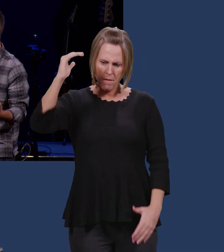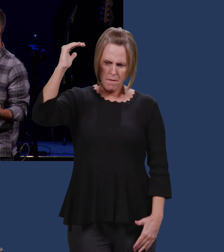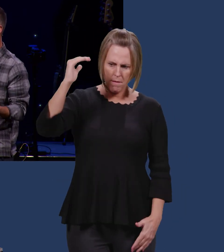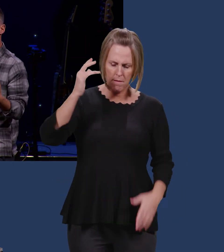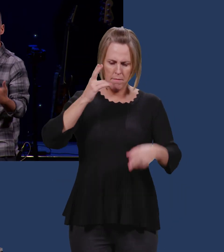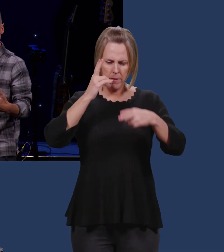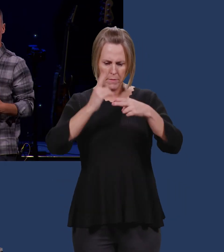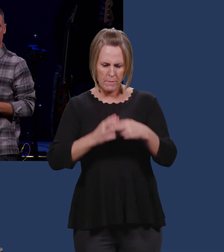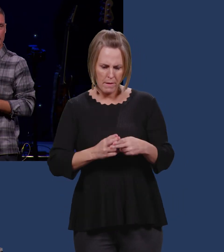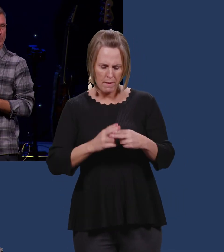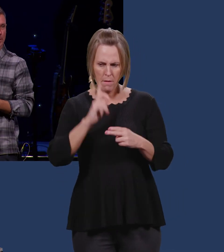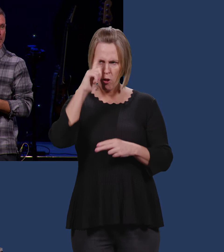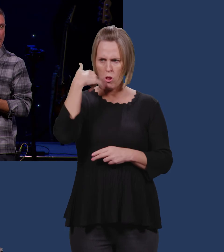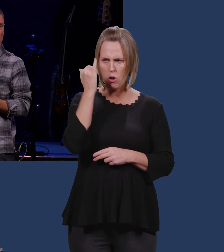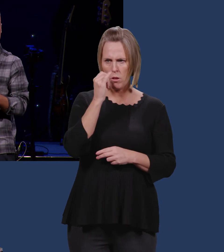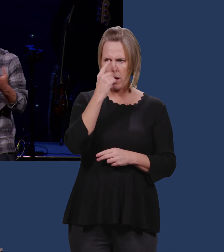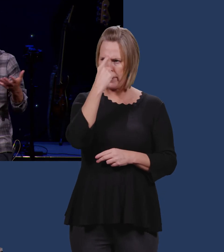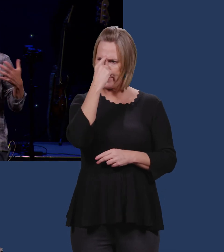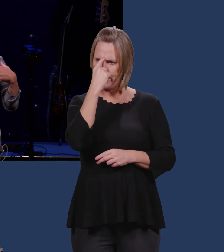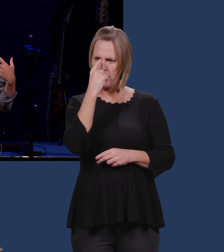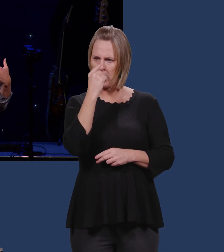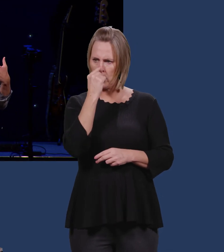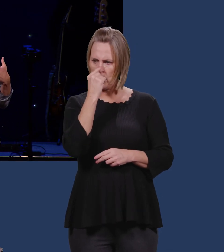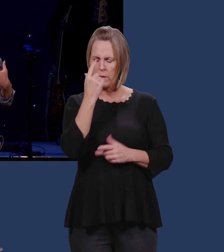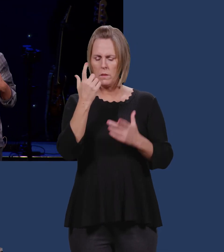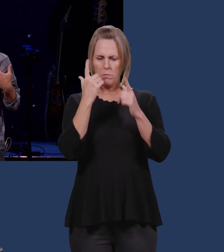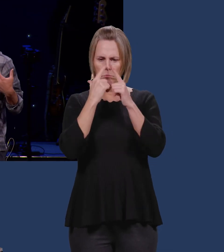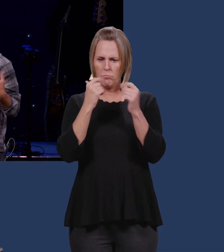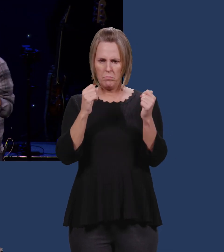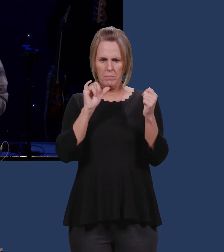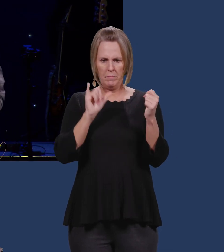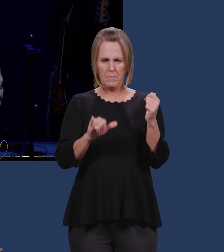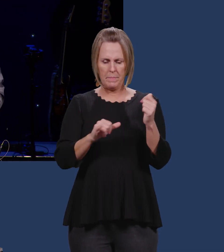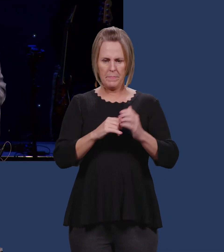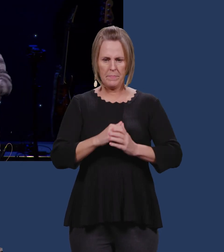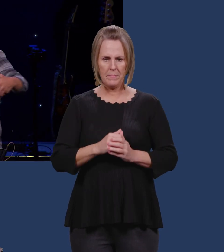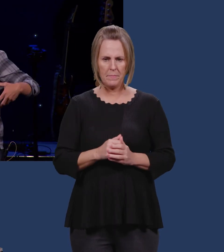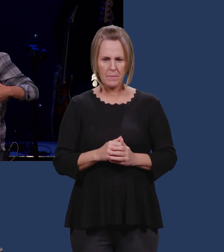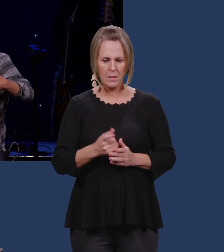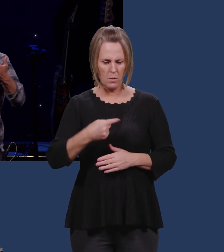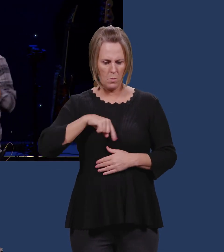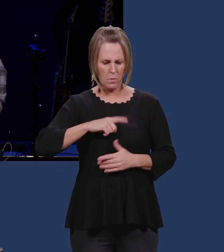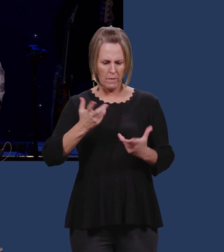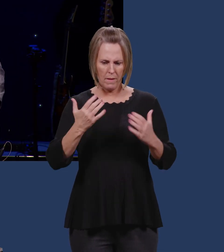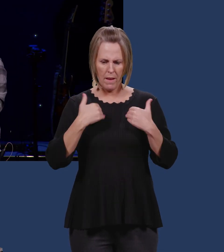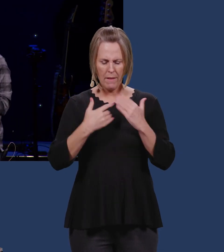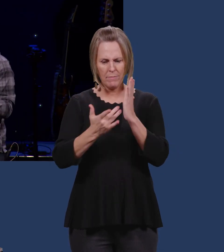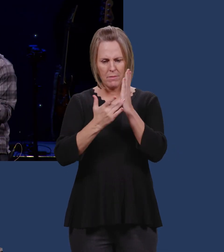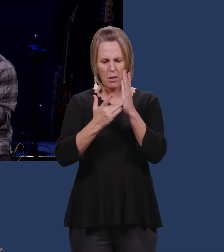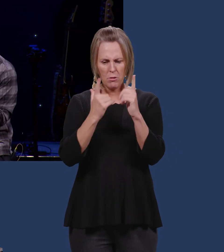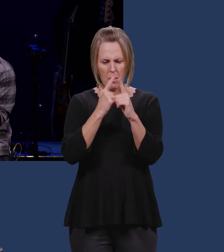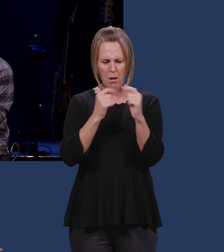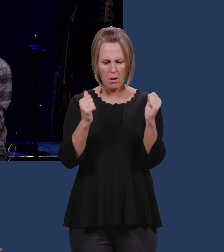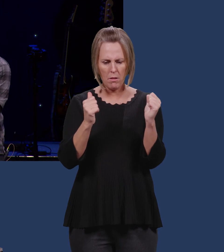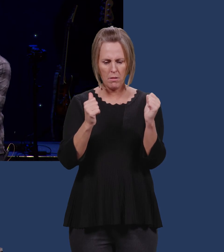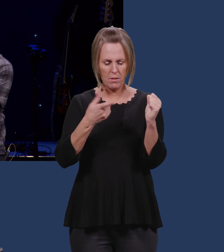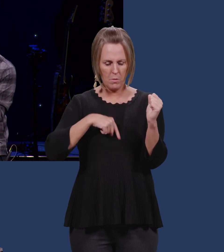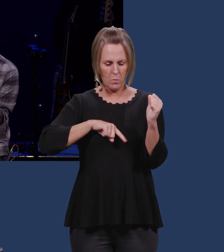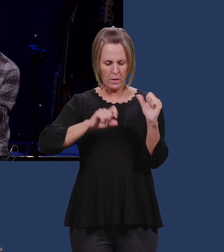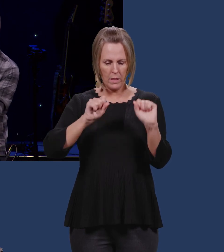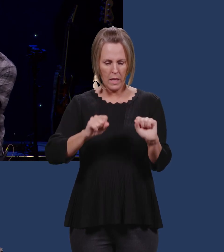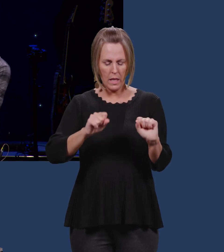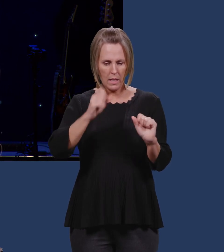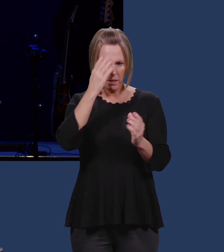weight, their features. And with the help of artificial intelligence and all this archaeology and study, we can tell you